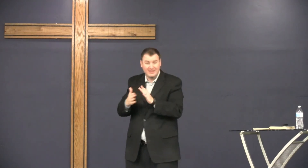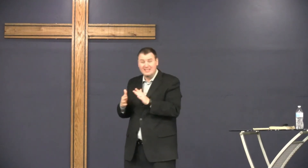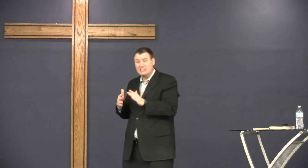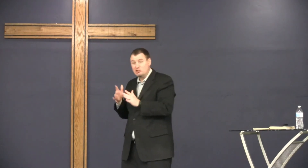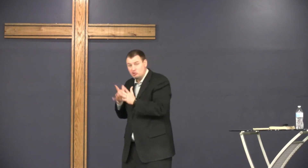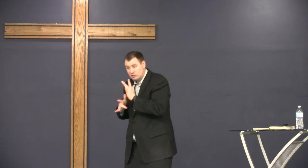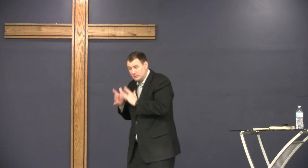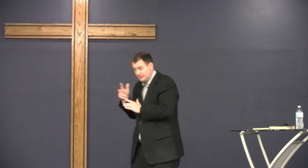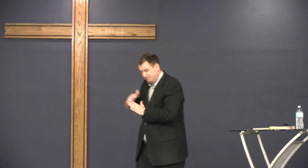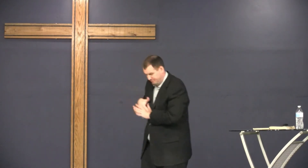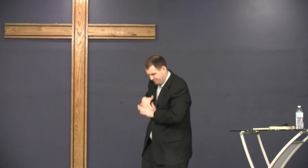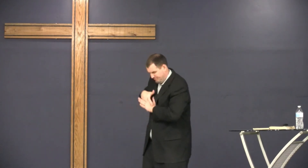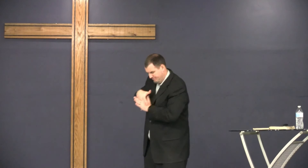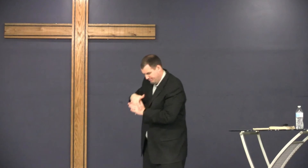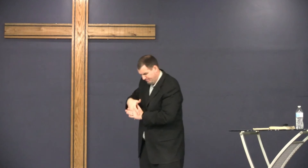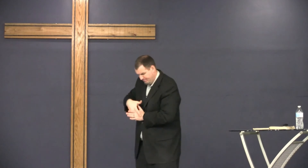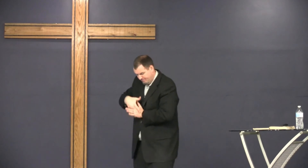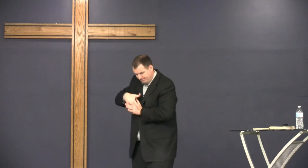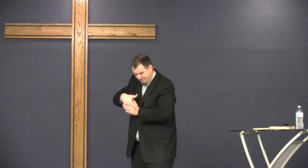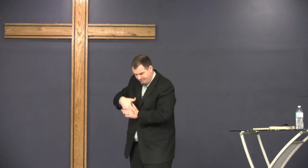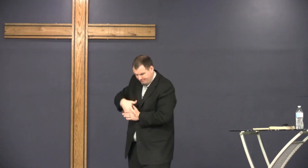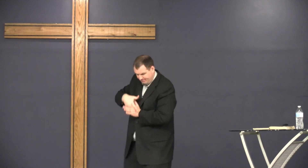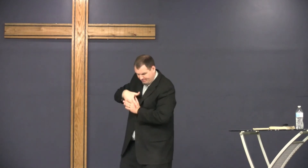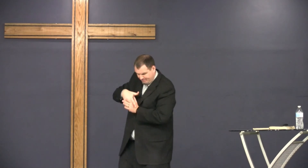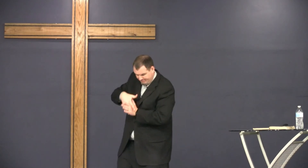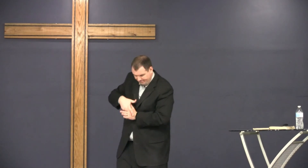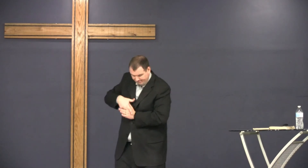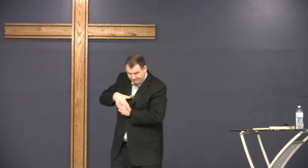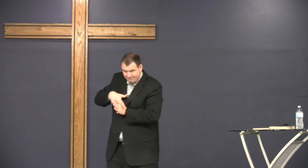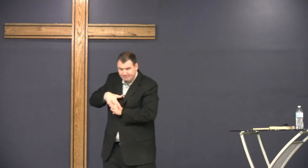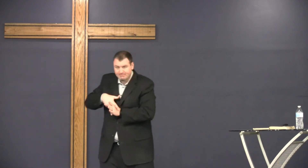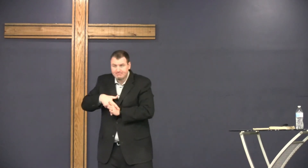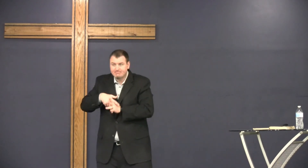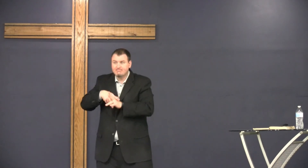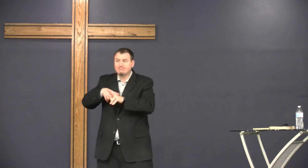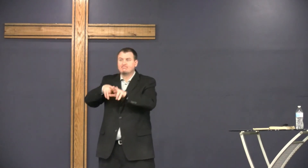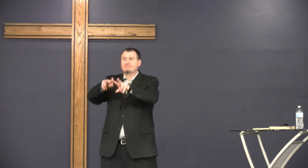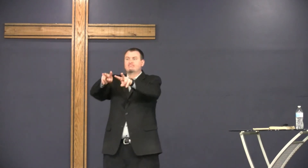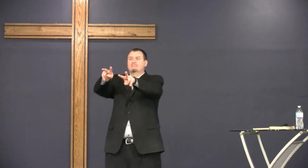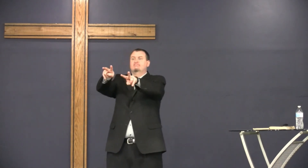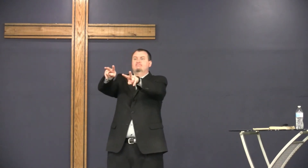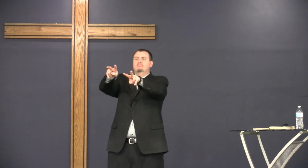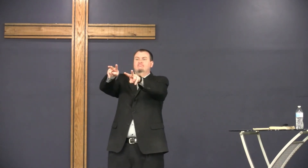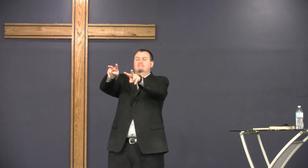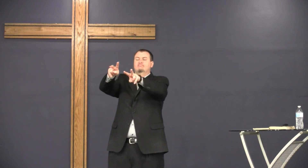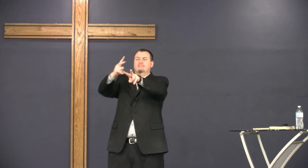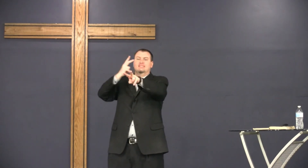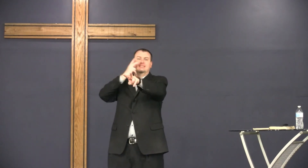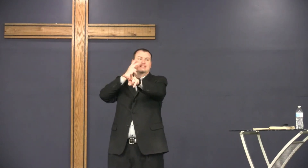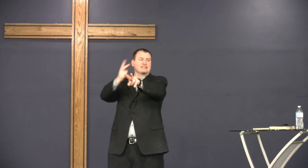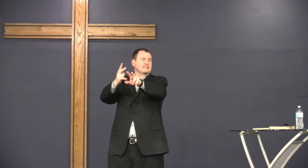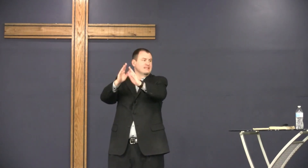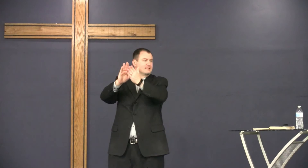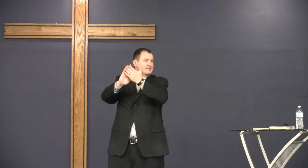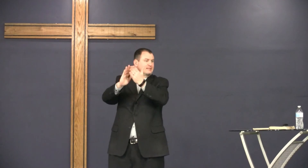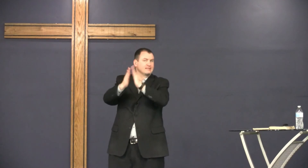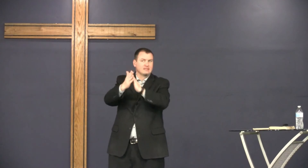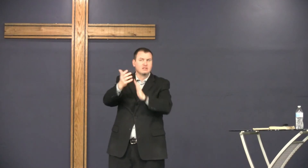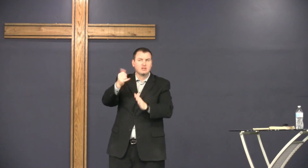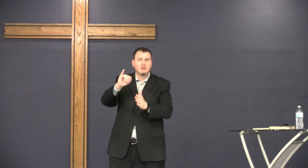into Jerusalem, as he's riding on the donkey, he can see the city. When he's come near,